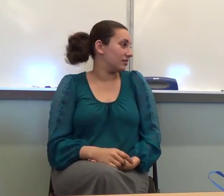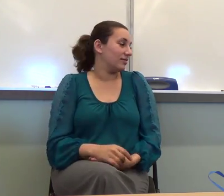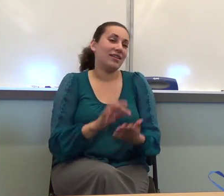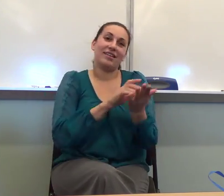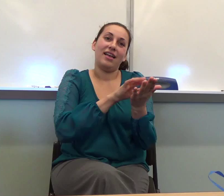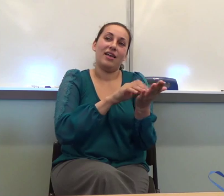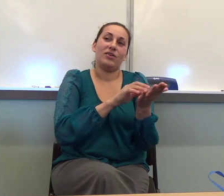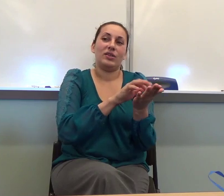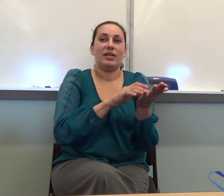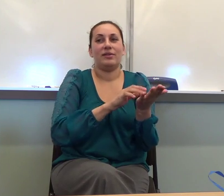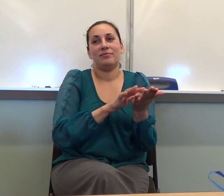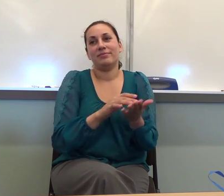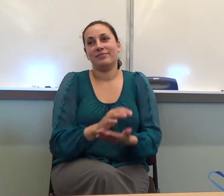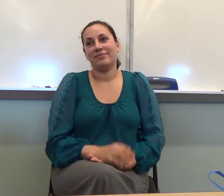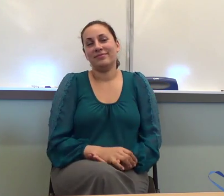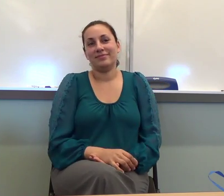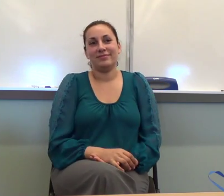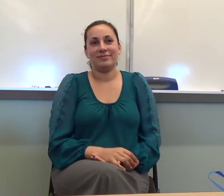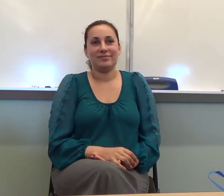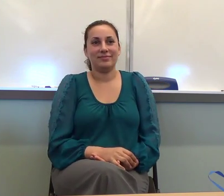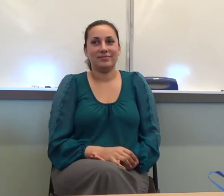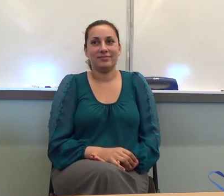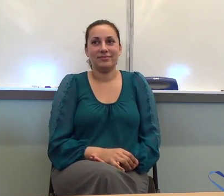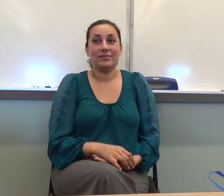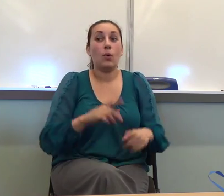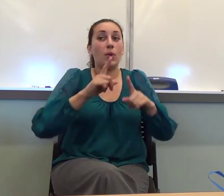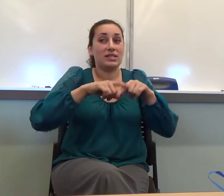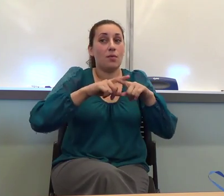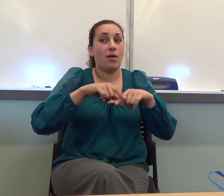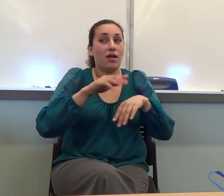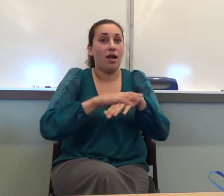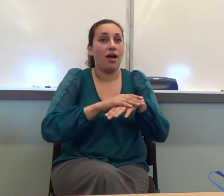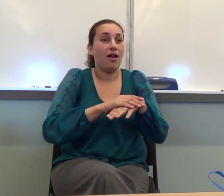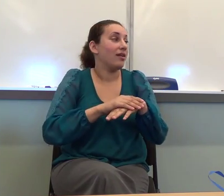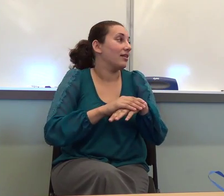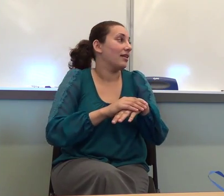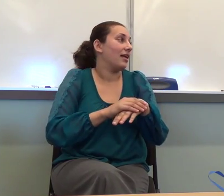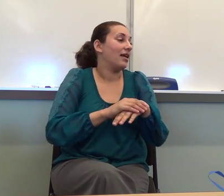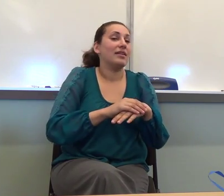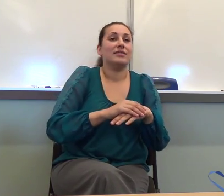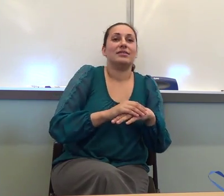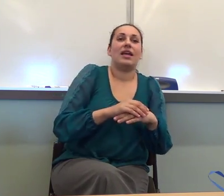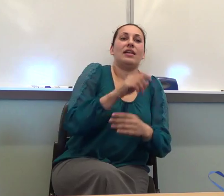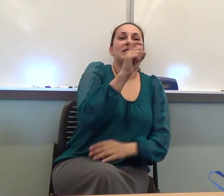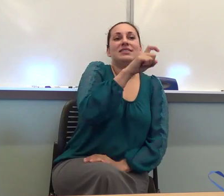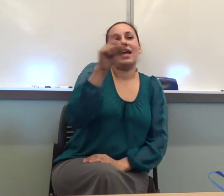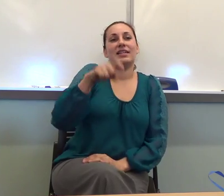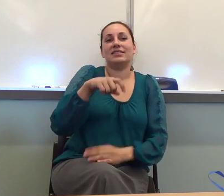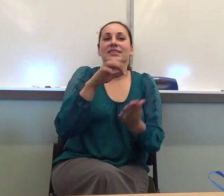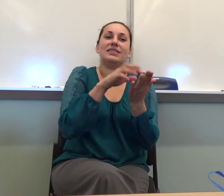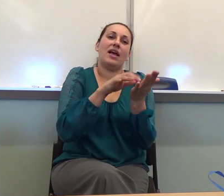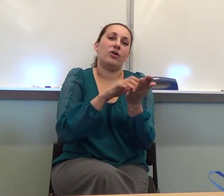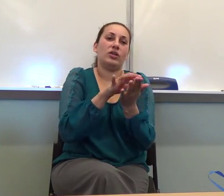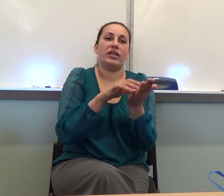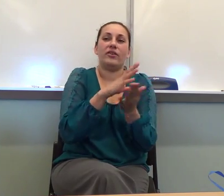happens. We depend on Canon and Texas Instruments and so